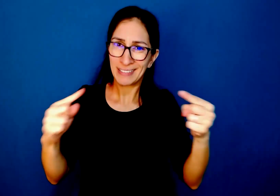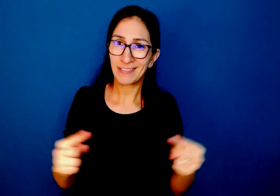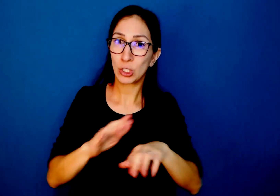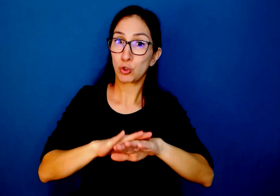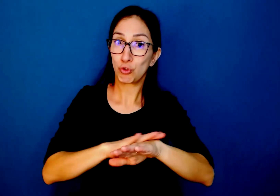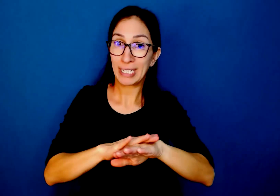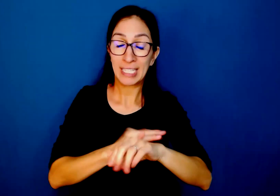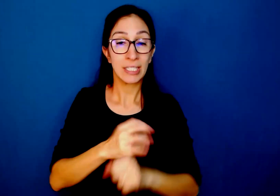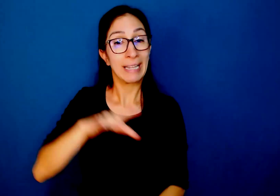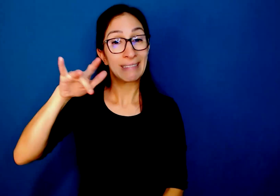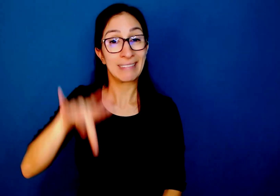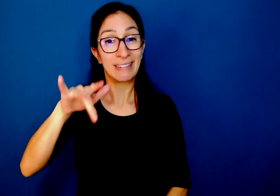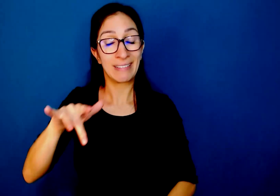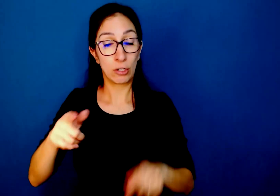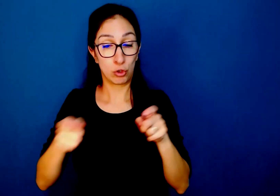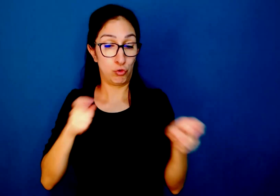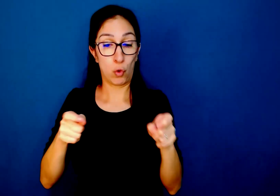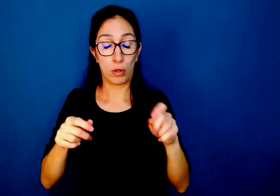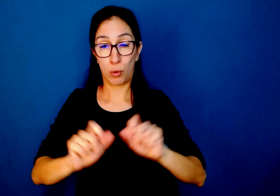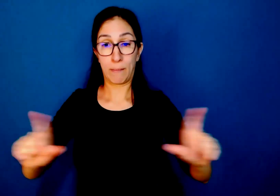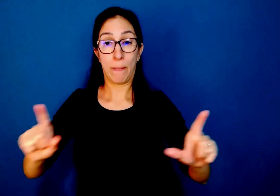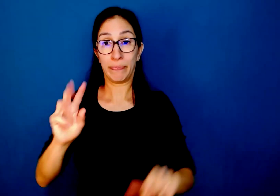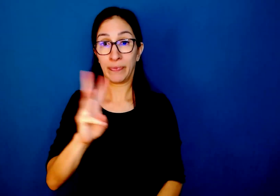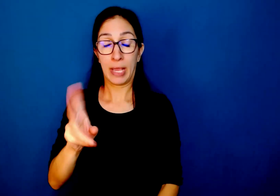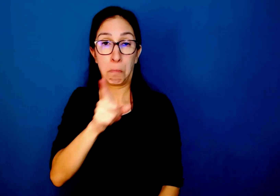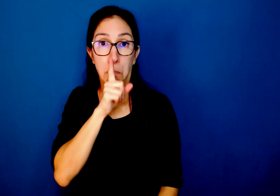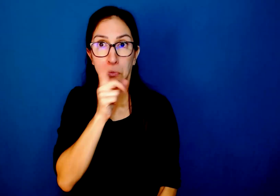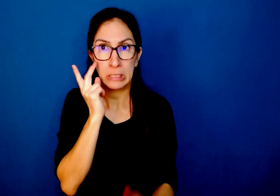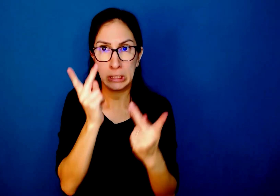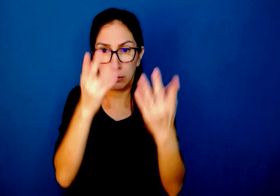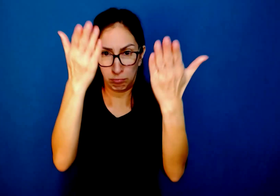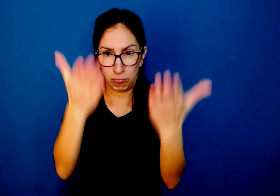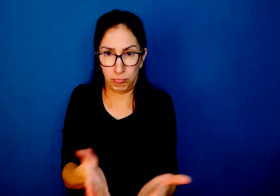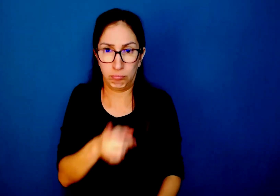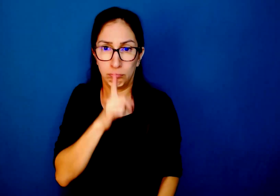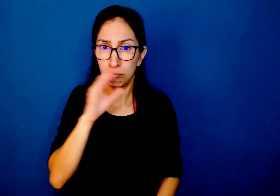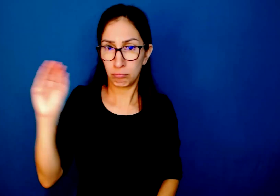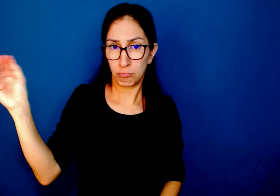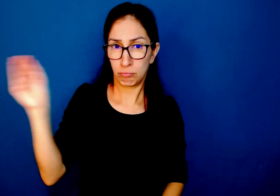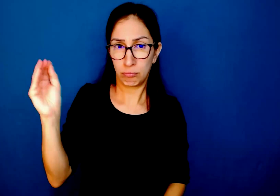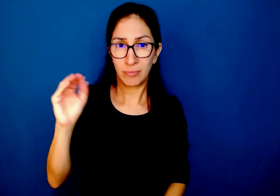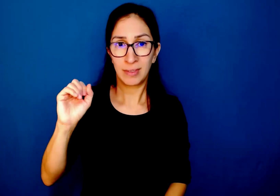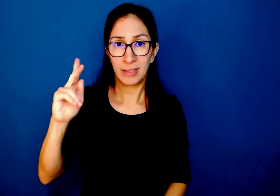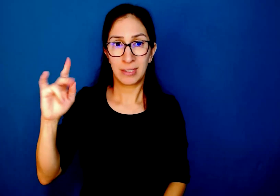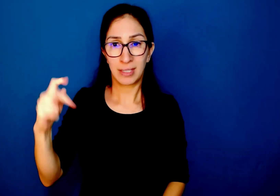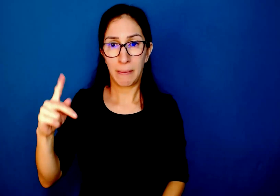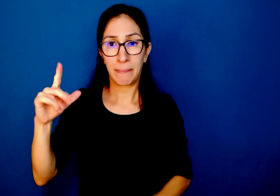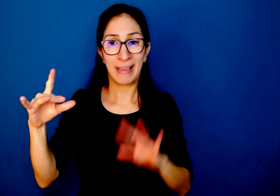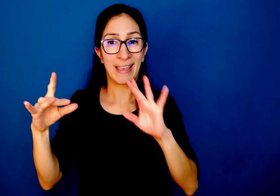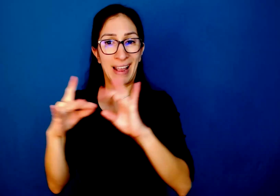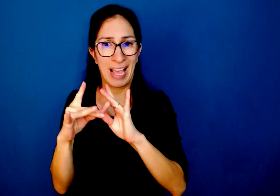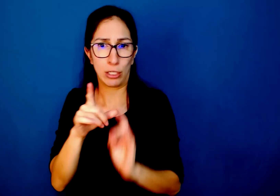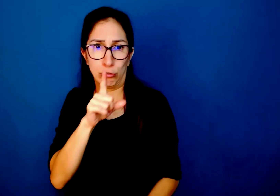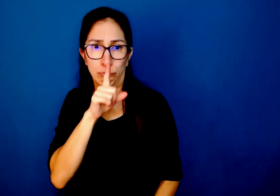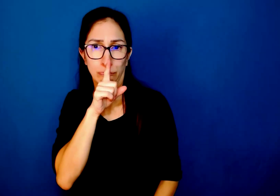no visual indicator to tell them that there's a skip link here, unless you count the very tiny URL that shows up